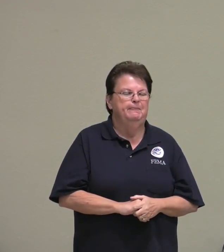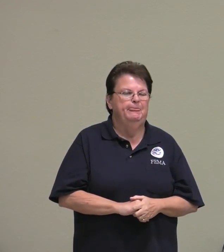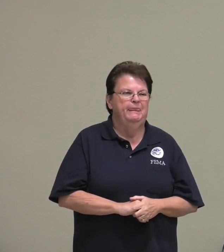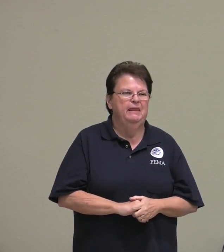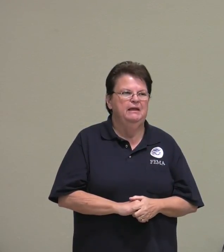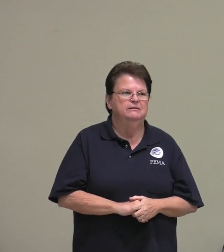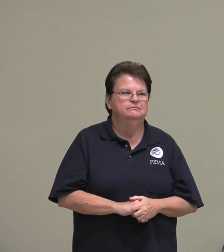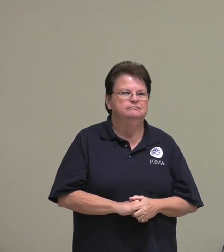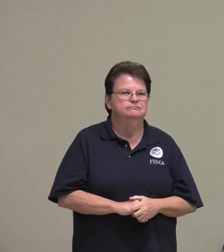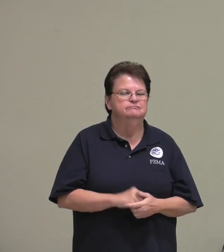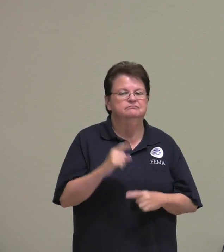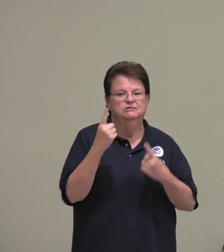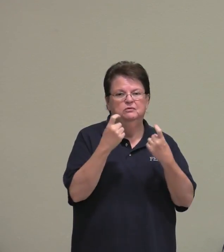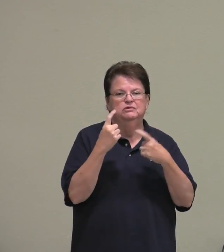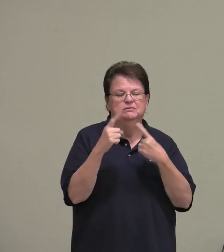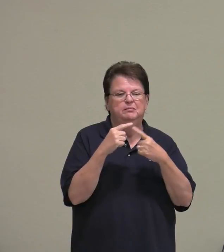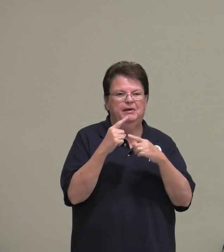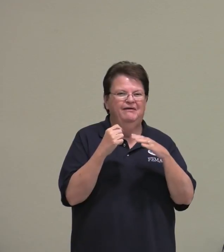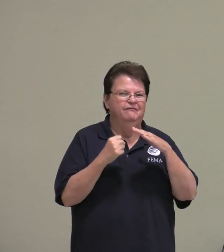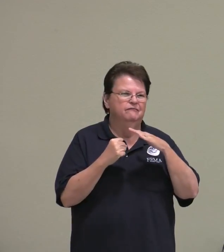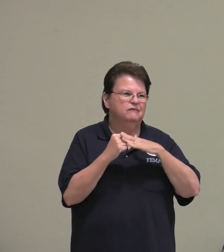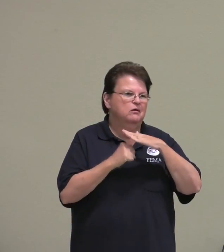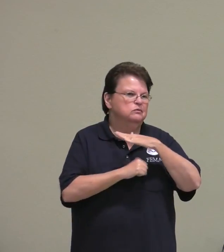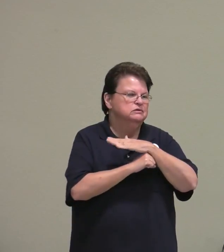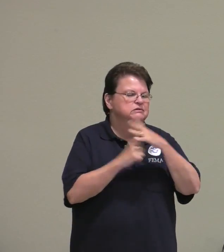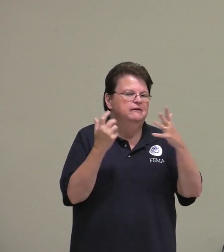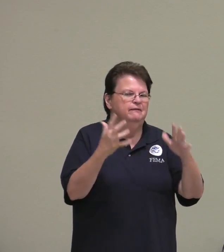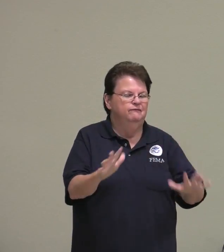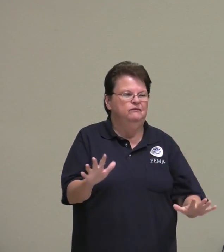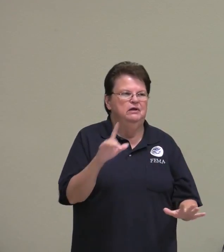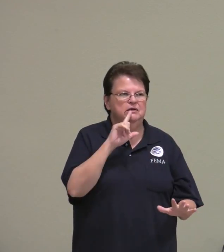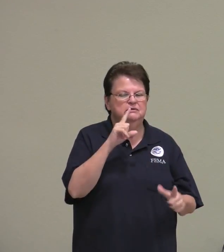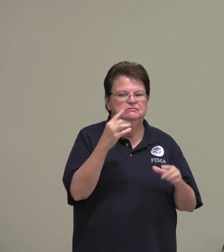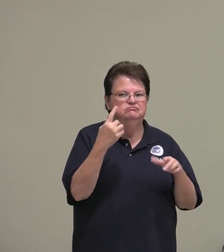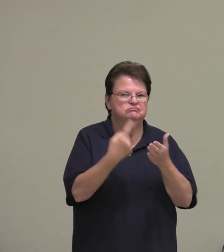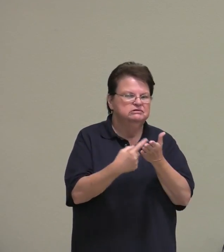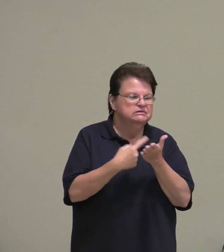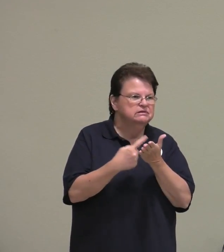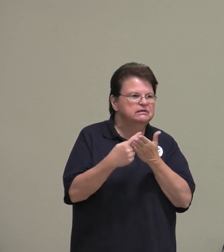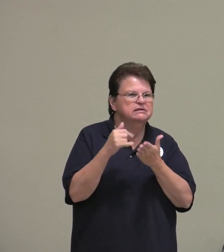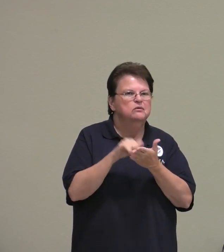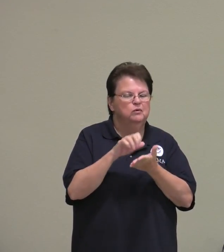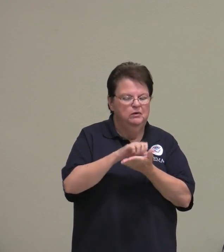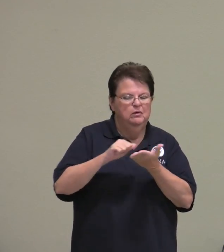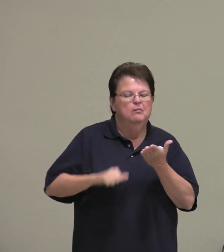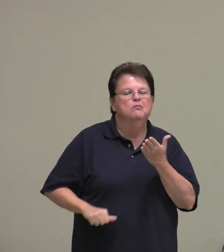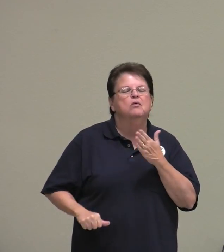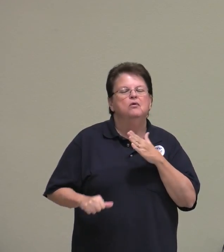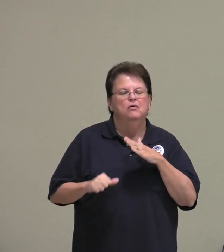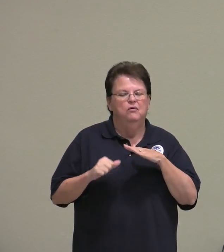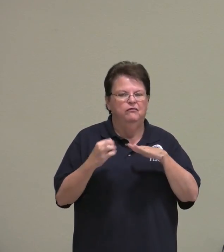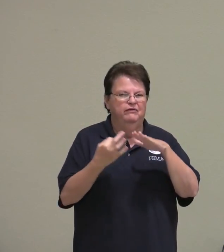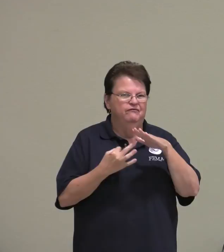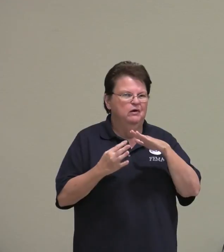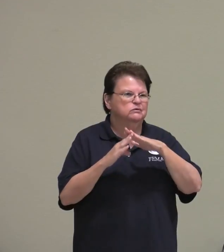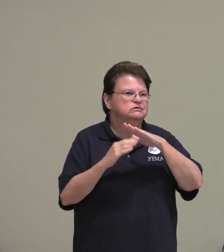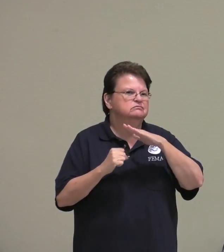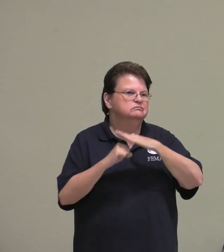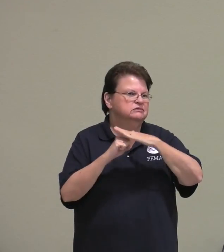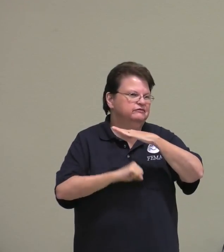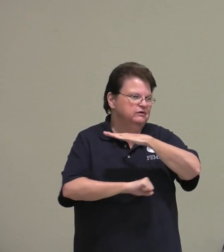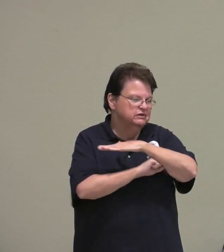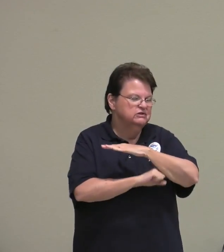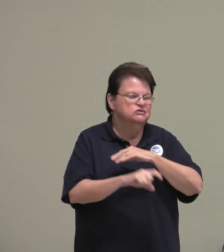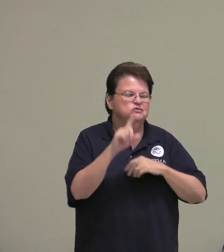A couple questions about foundations. I think I addressed that earlier with our program. We do remove foundations, so if that's something that's